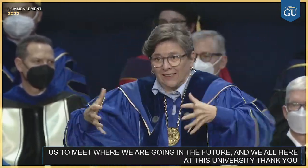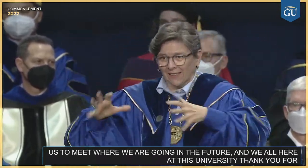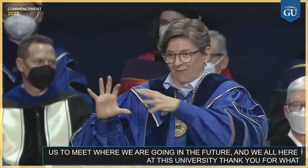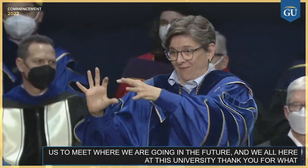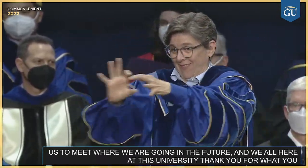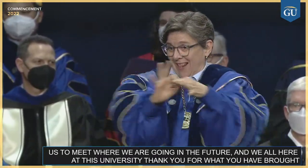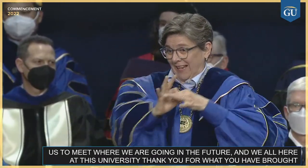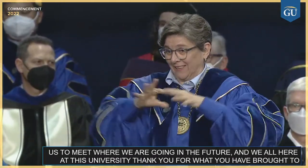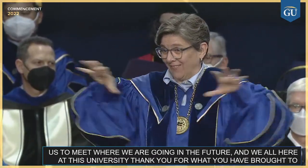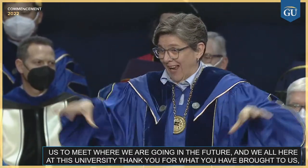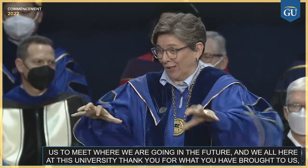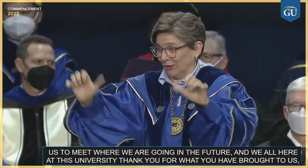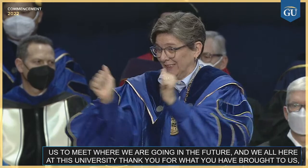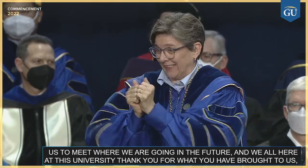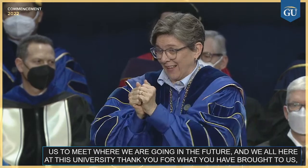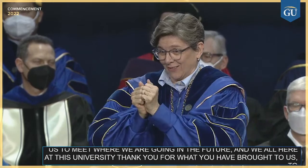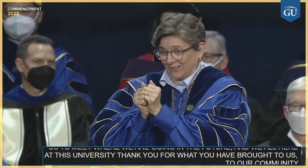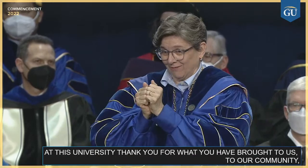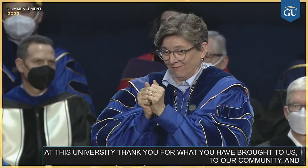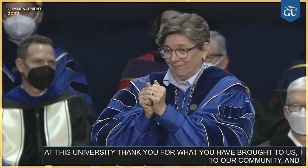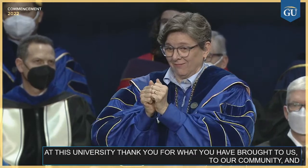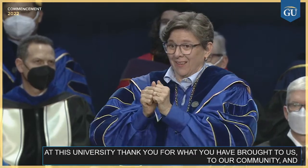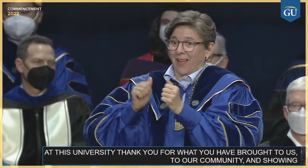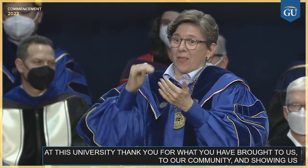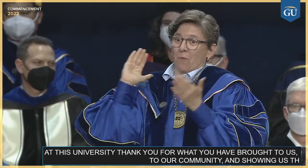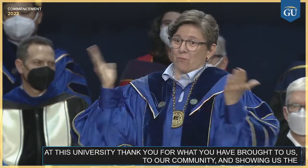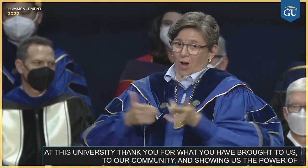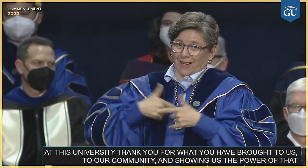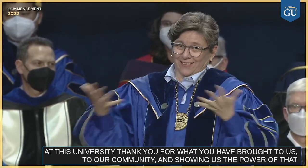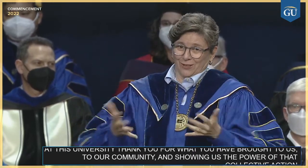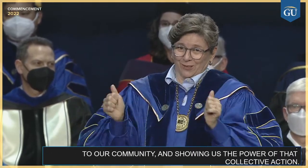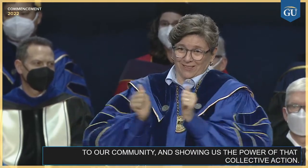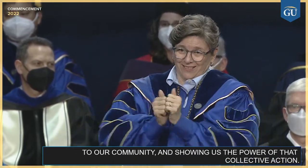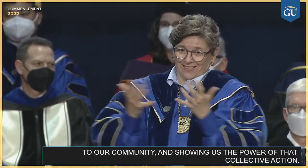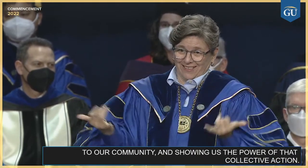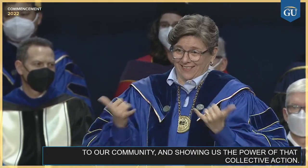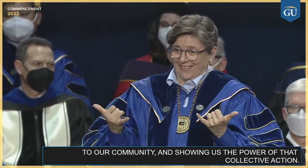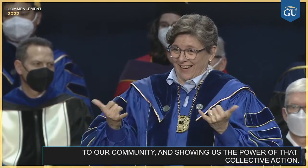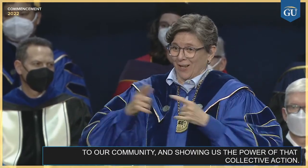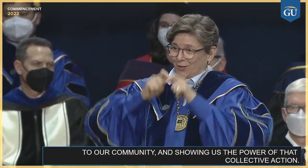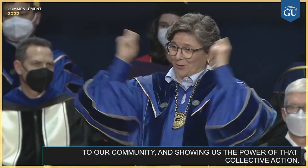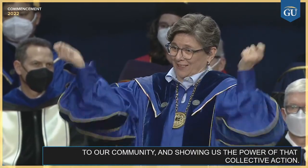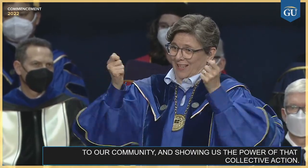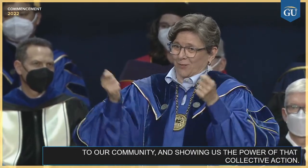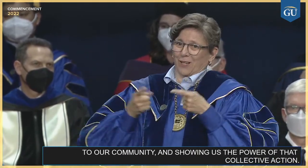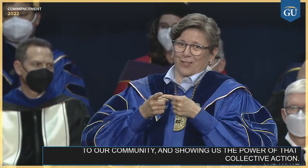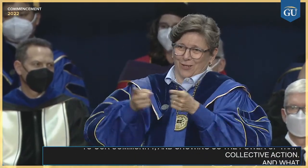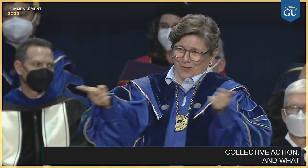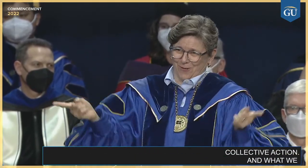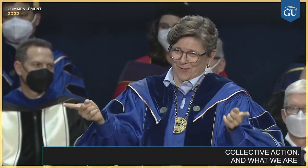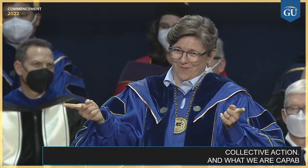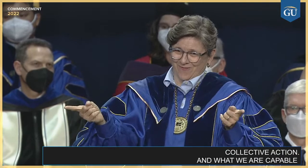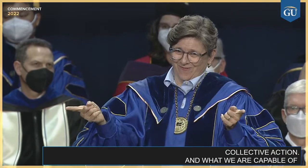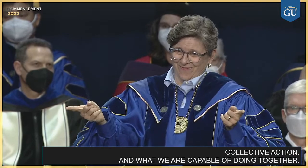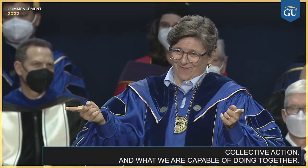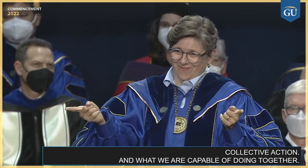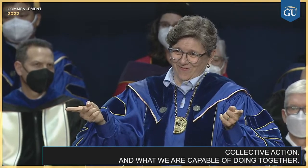power of that collective action and what we are capable of doing together. And so we are all here gathered